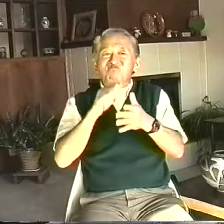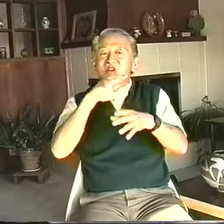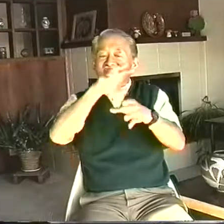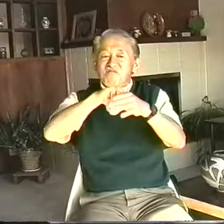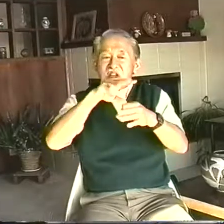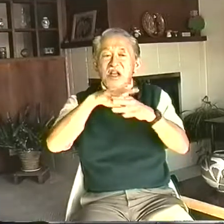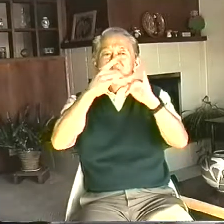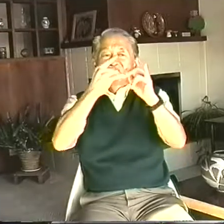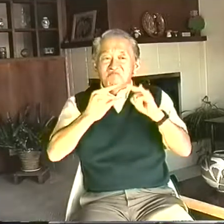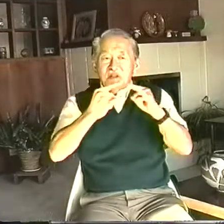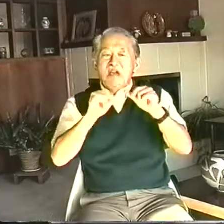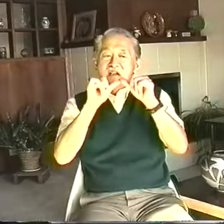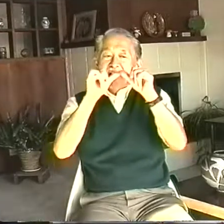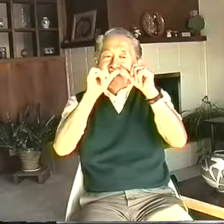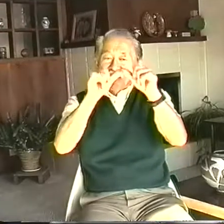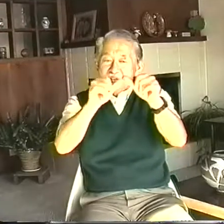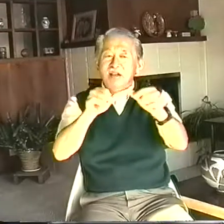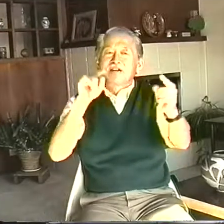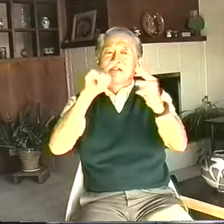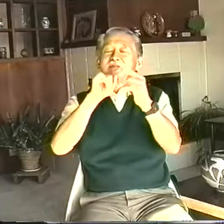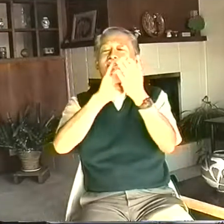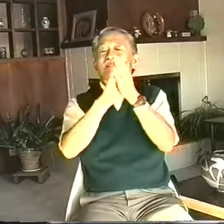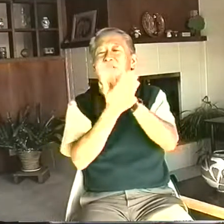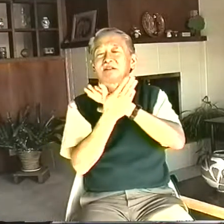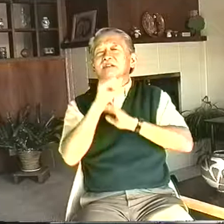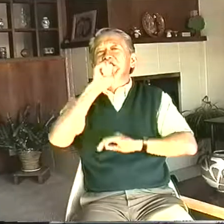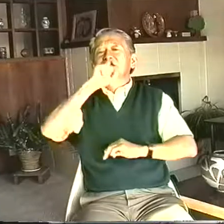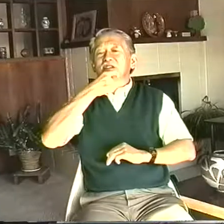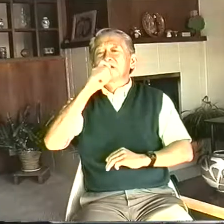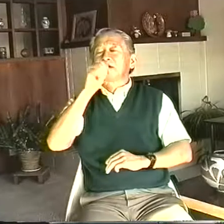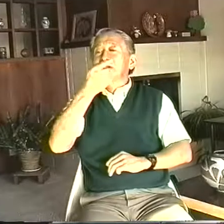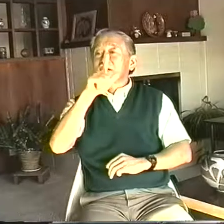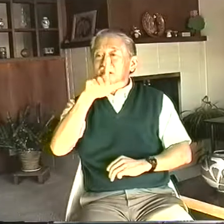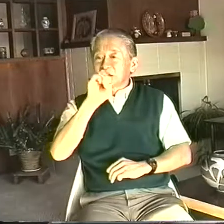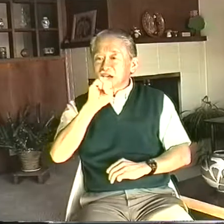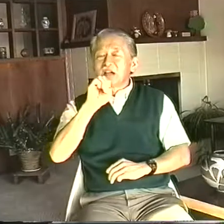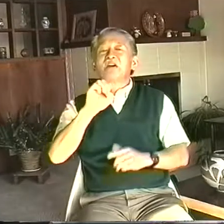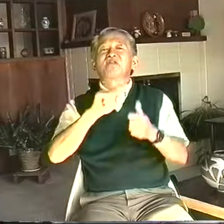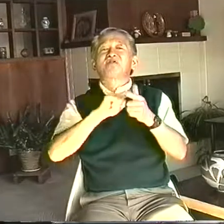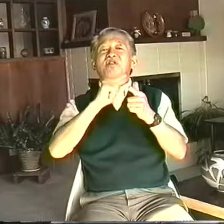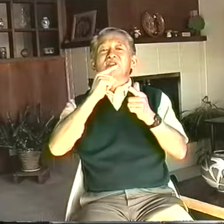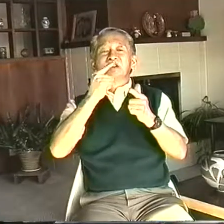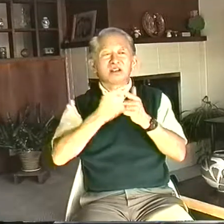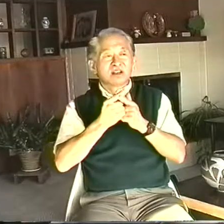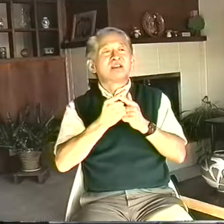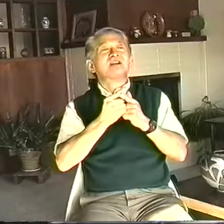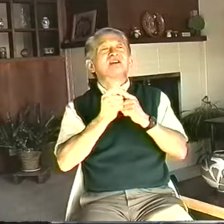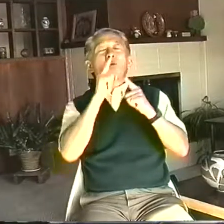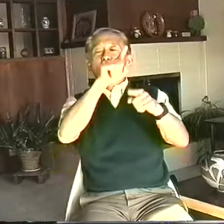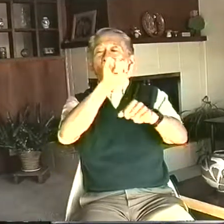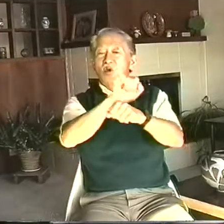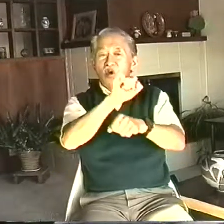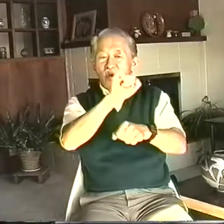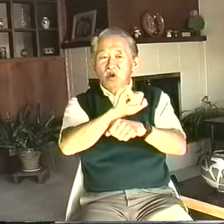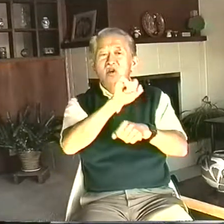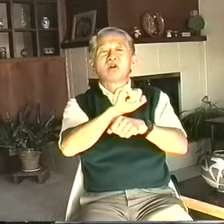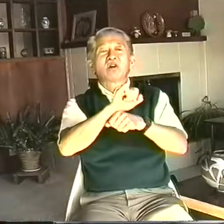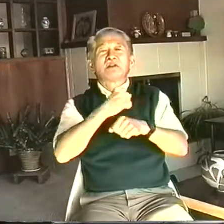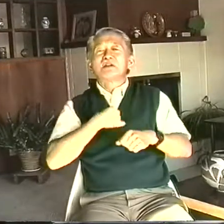As I was growing up at the School for the Deaf, one of the activities that had an effect on me was the Boy Scouts. I was active in the Boy Scouts, even attaining the